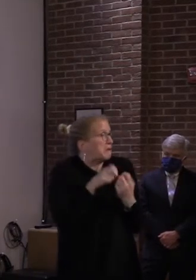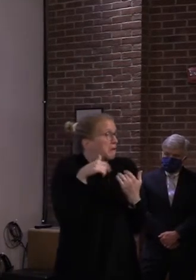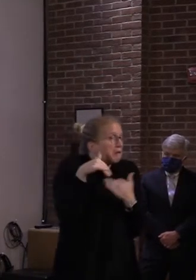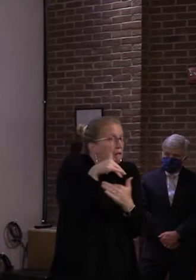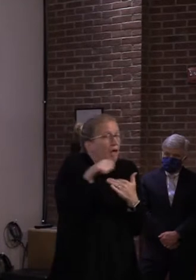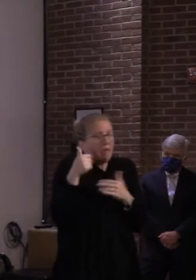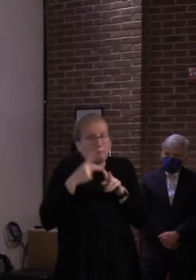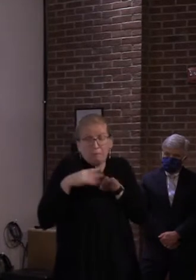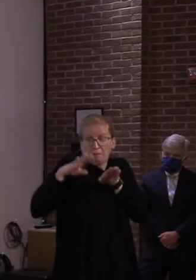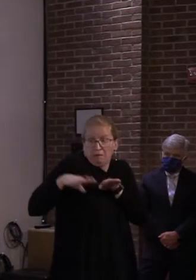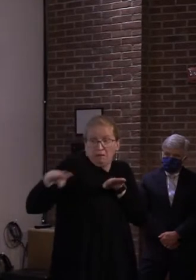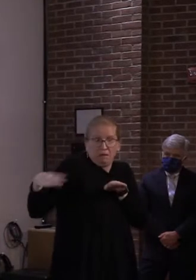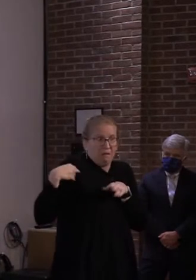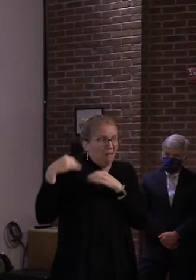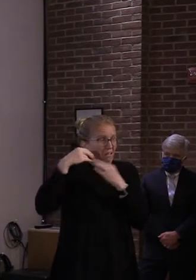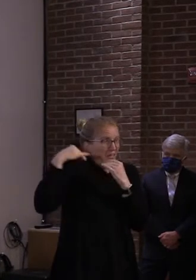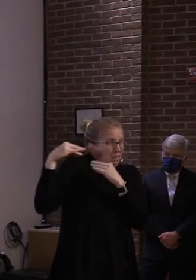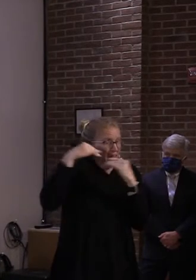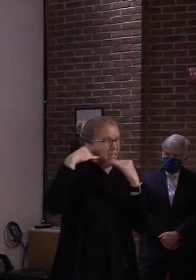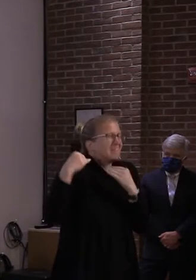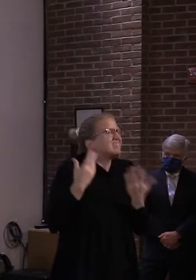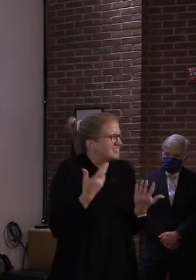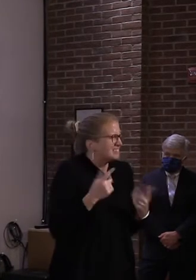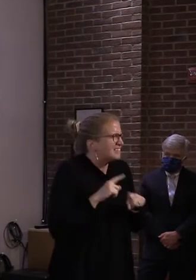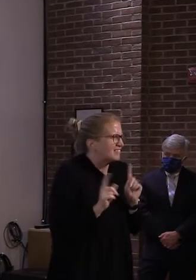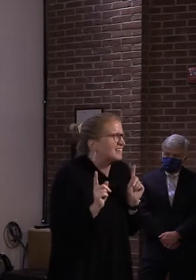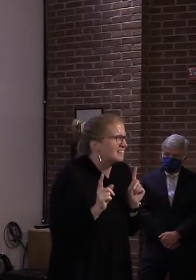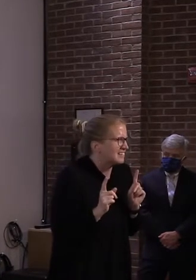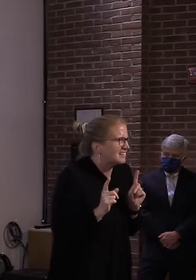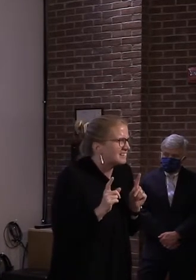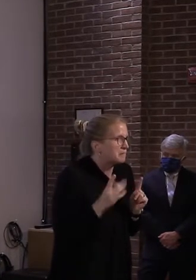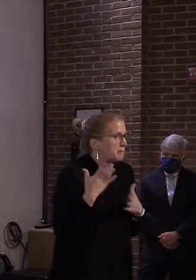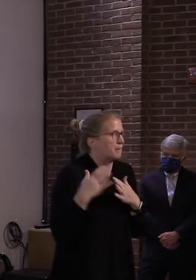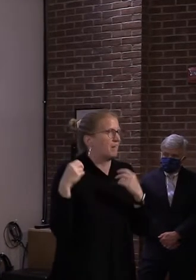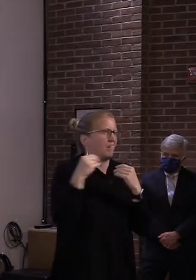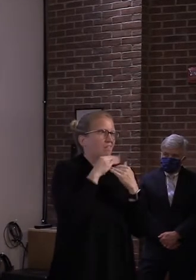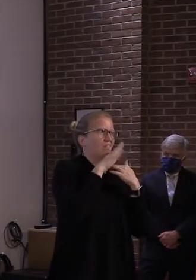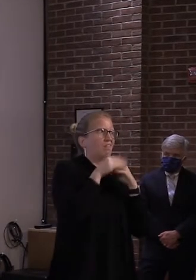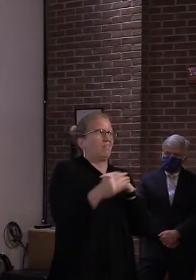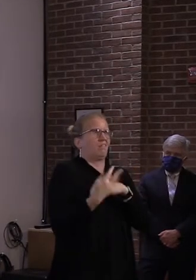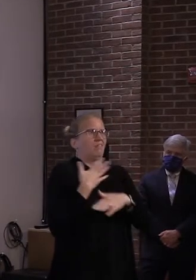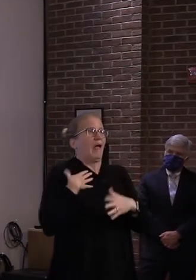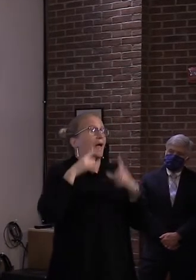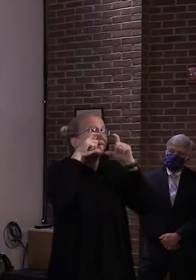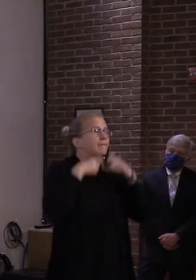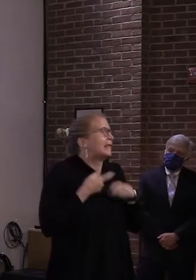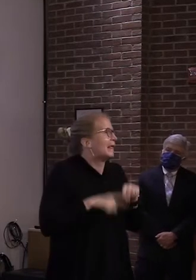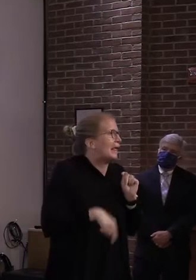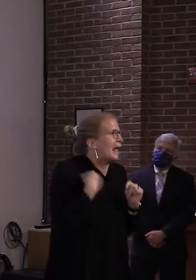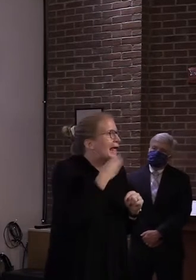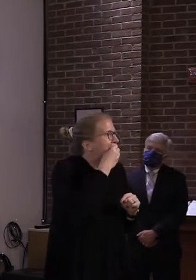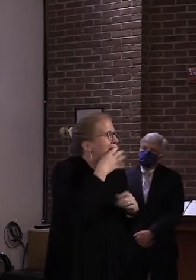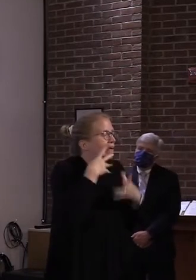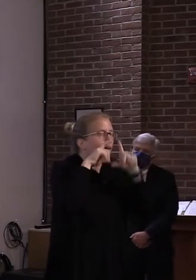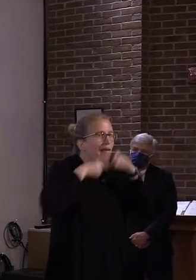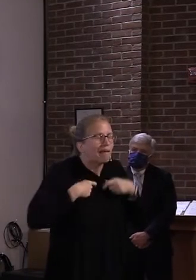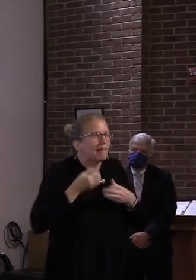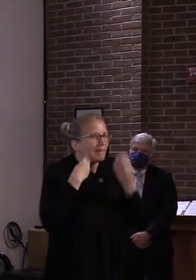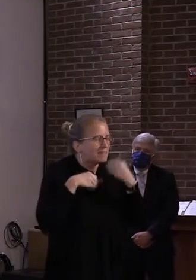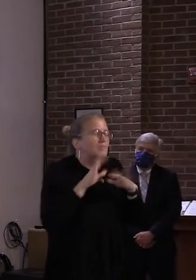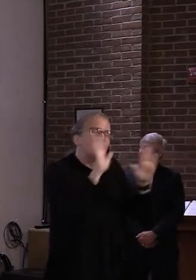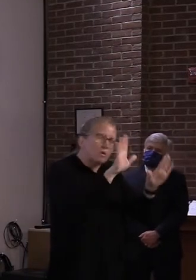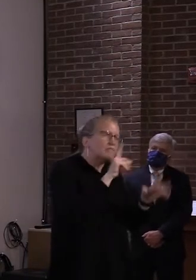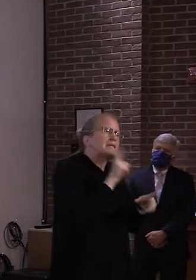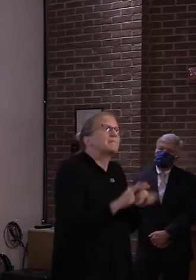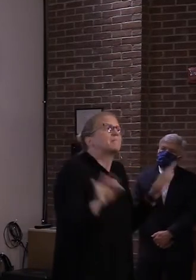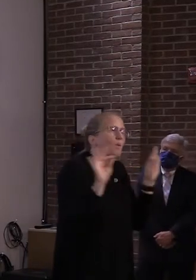And you always want to watch the ventilation. So we always say outdoors is better than indoors.